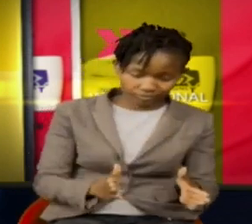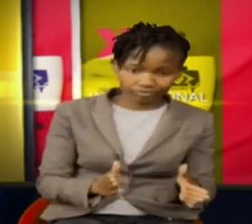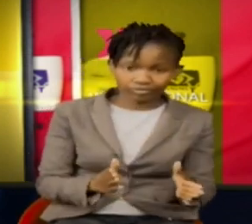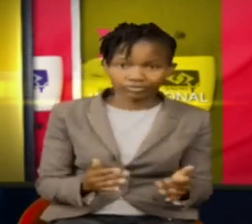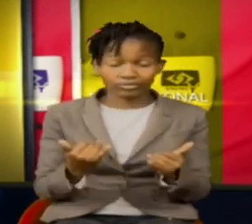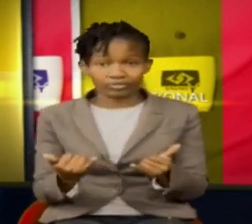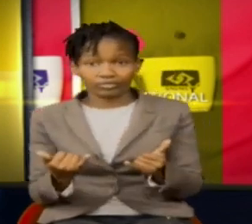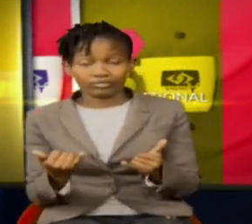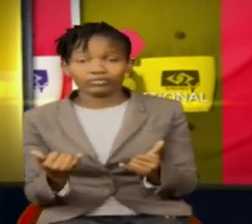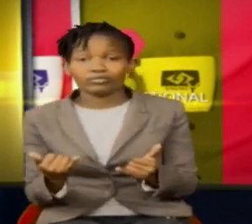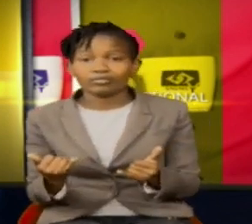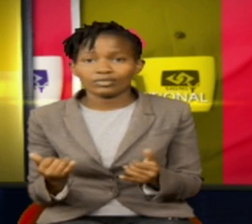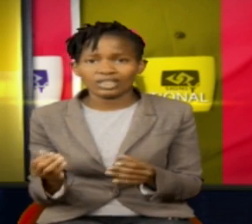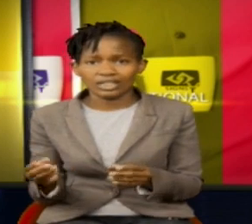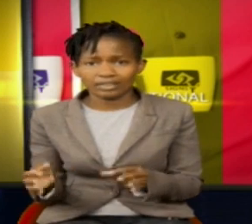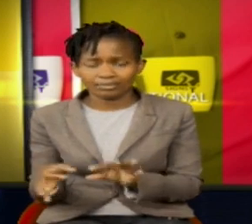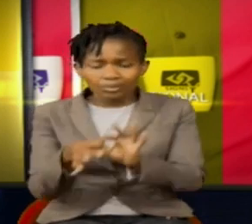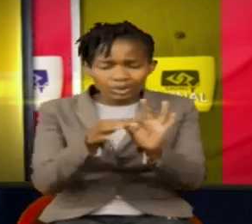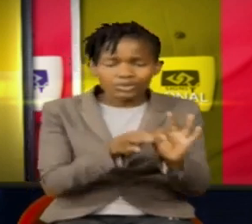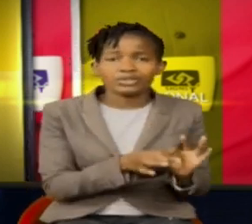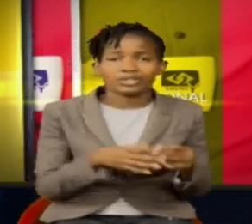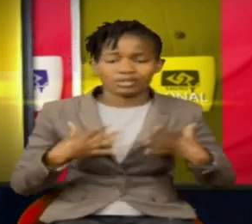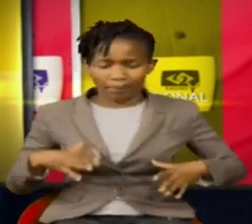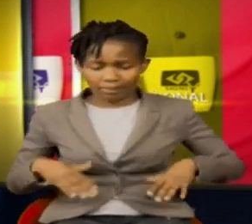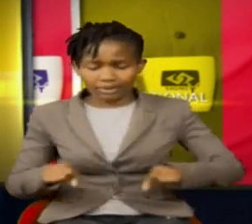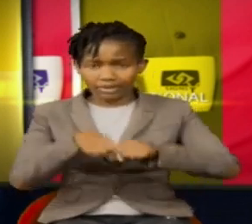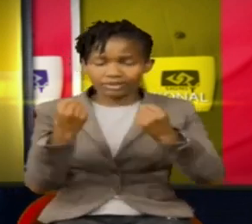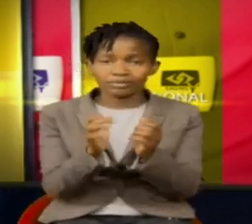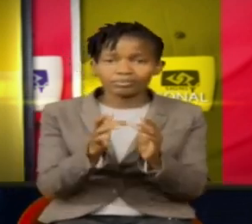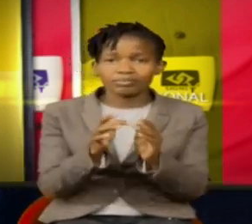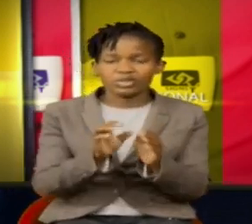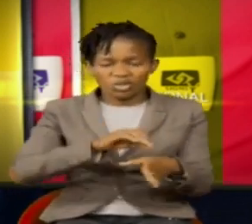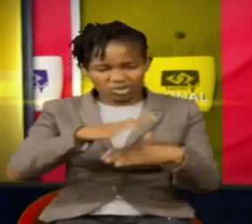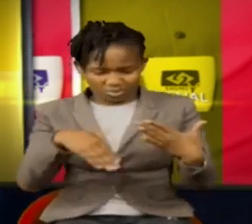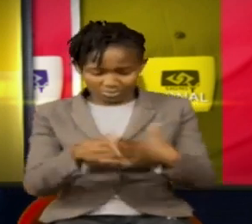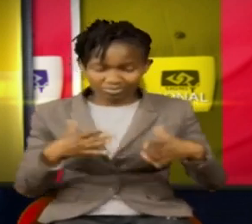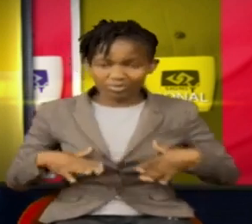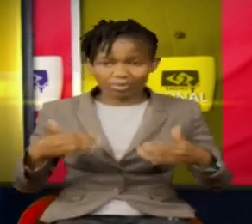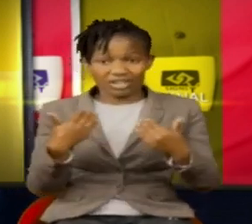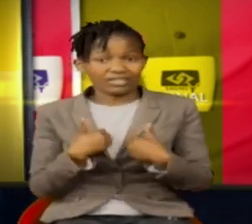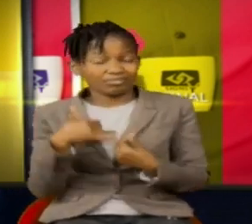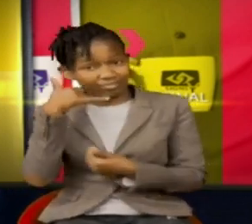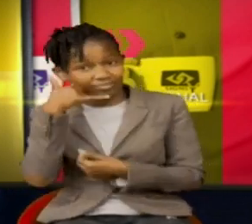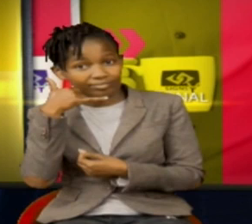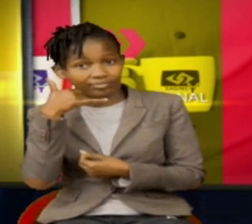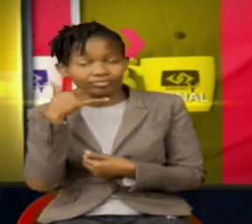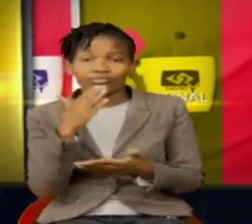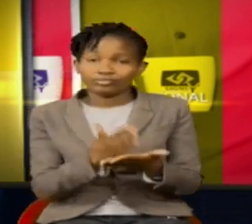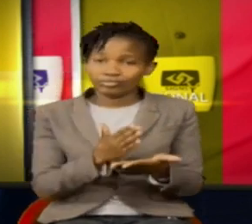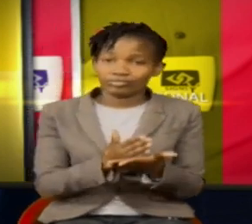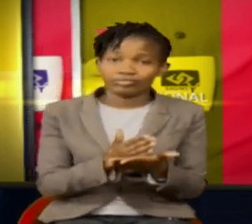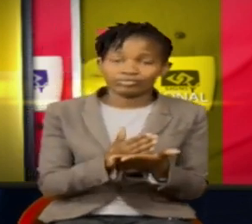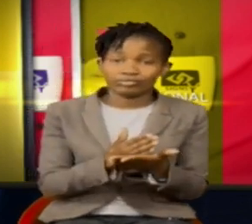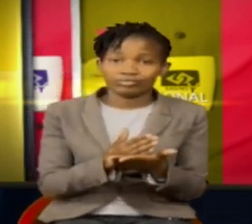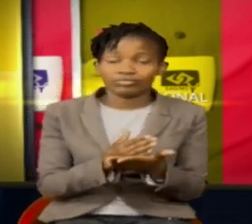guys on social media platforms. Mm-hmm. Why? Because every young person is on a mobile phone. Okay. Whether it's a high-end smartphone, like a Kabambe, Kinetrop,